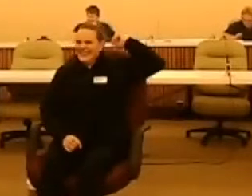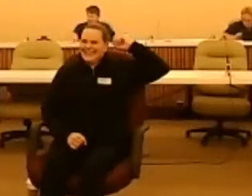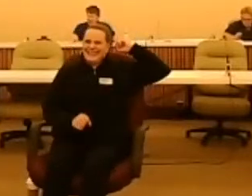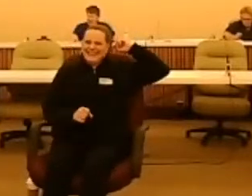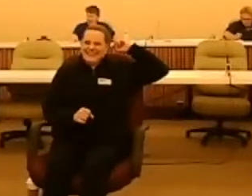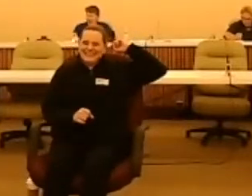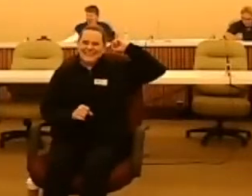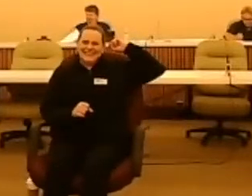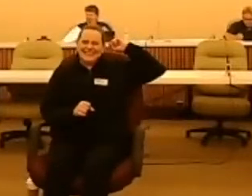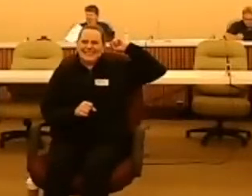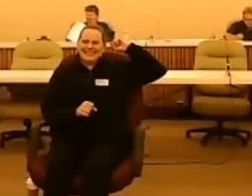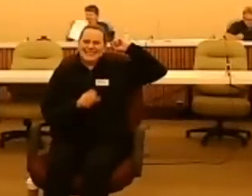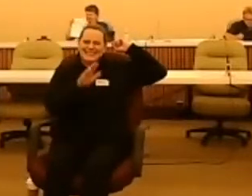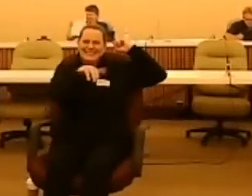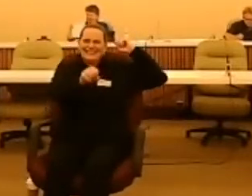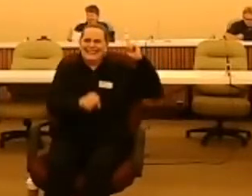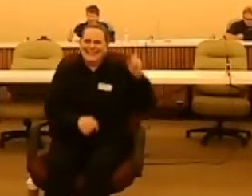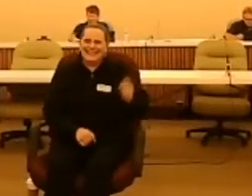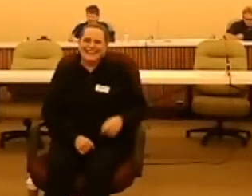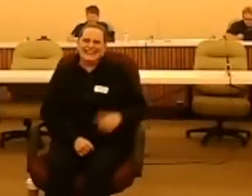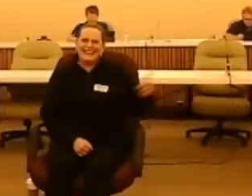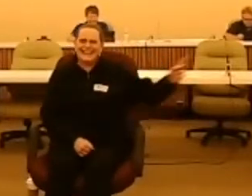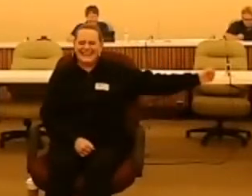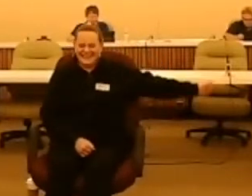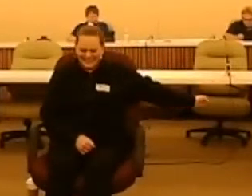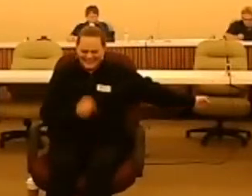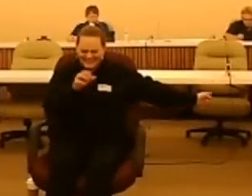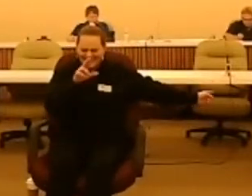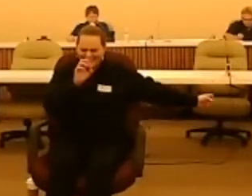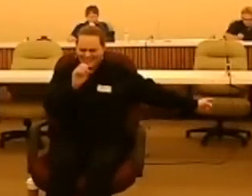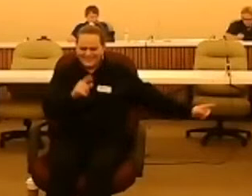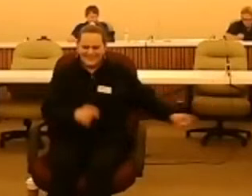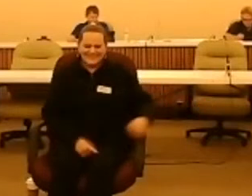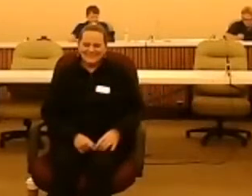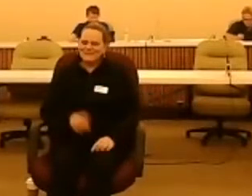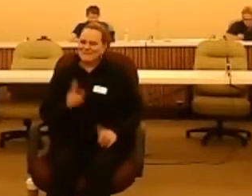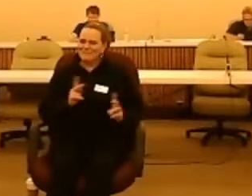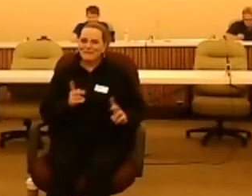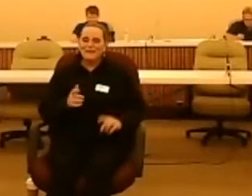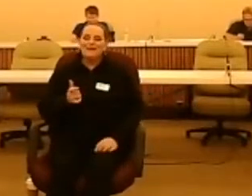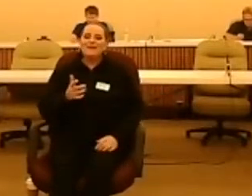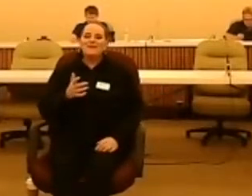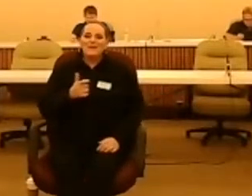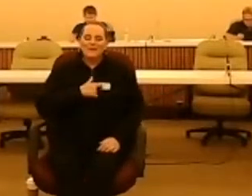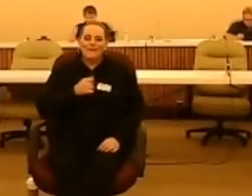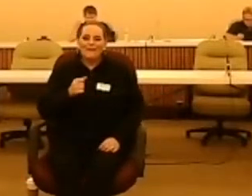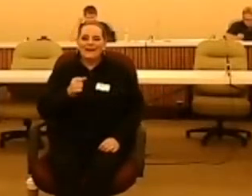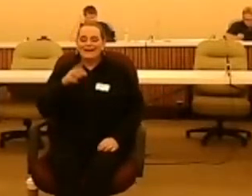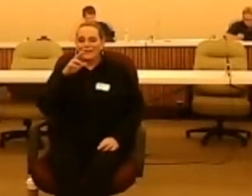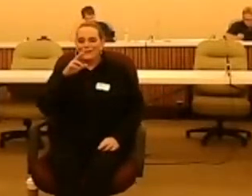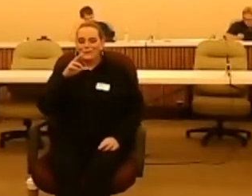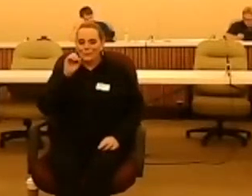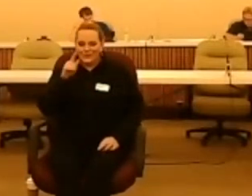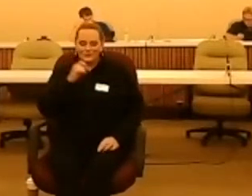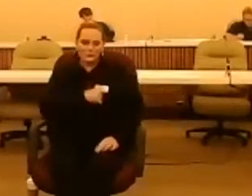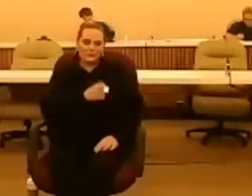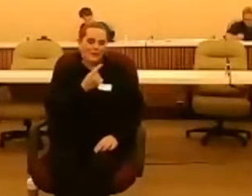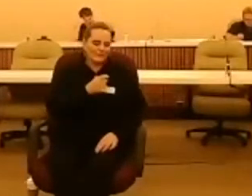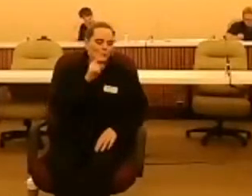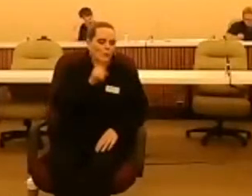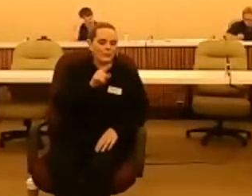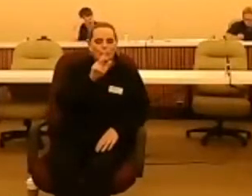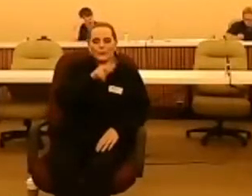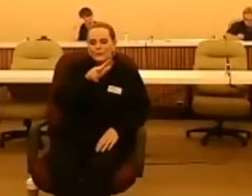Schultz. Aye. Supervisor Schultz and fellow board members, I have Resolution